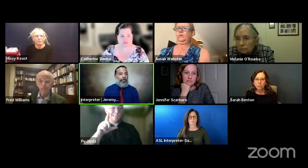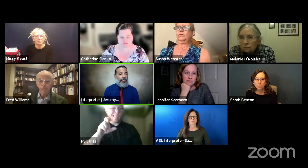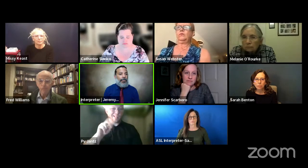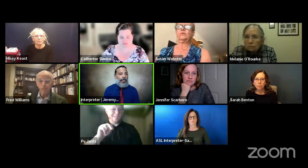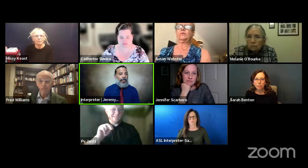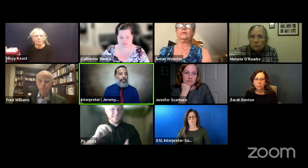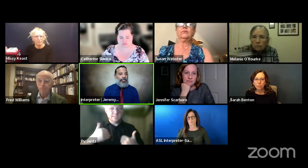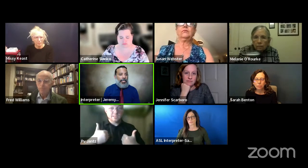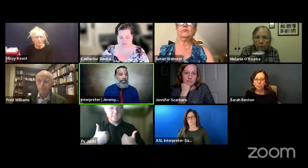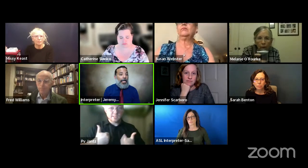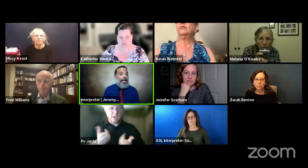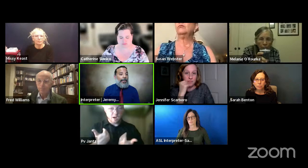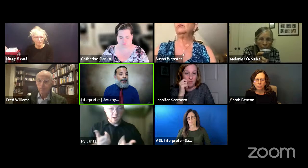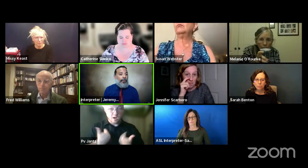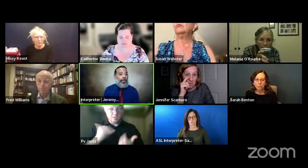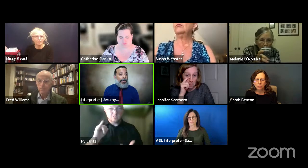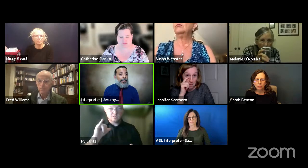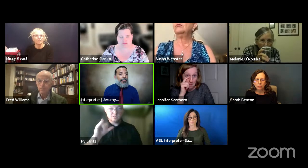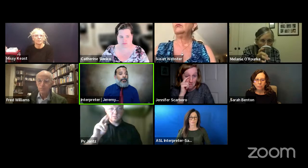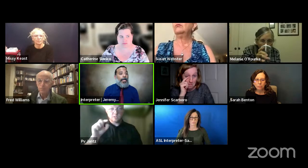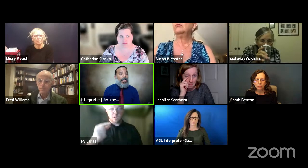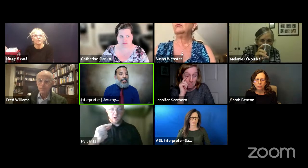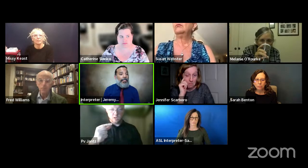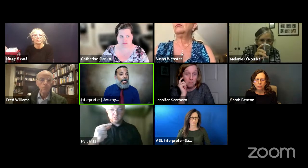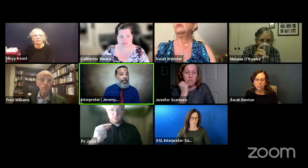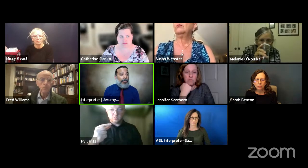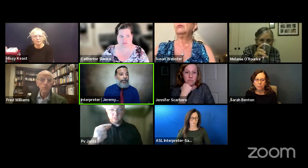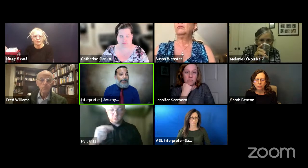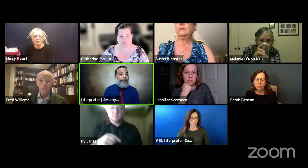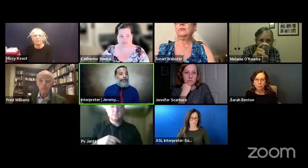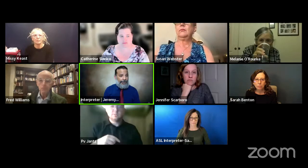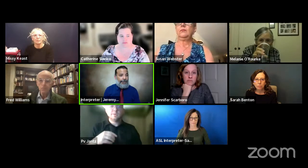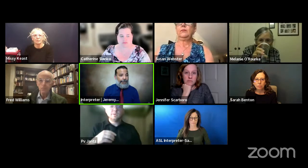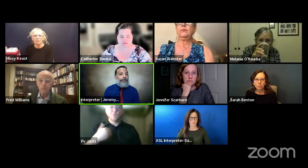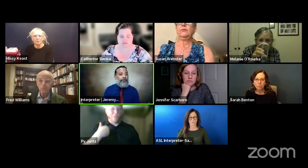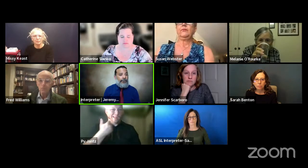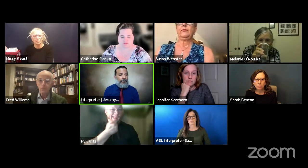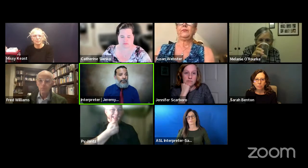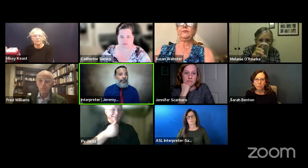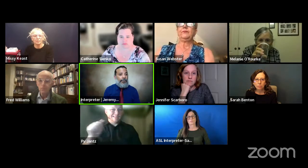So we're on agenda item related to Helen Young.